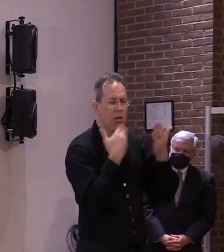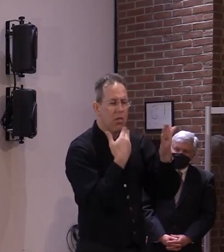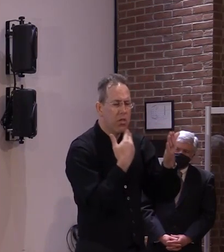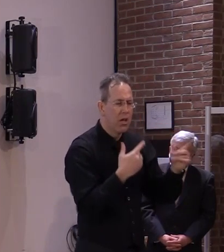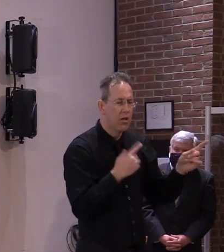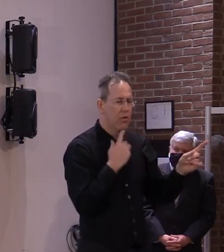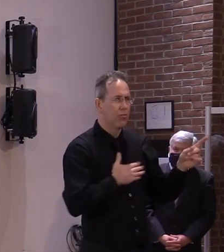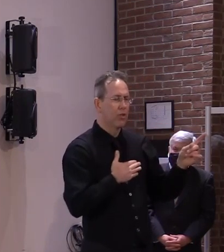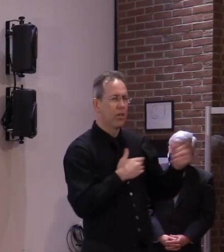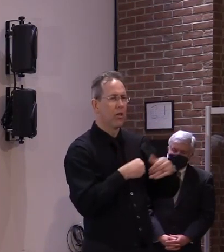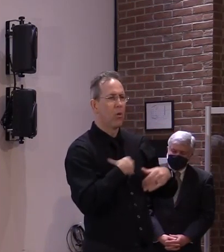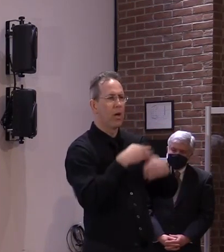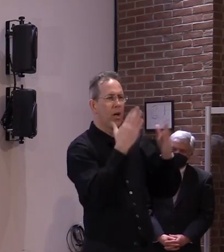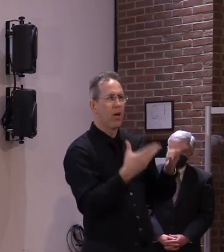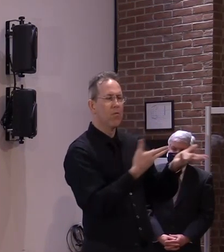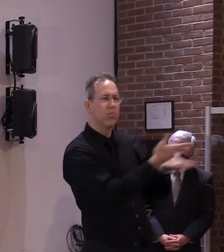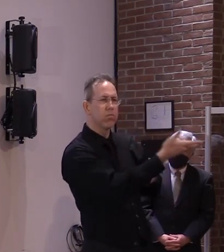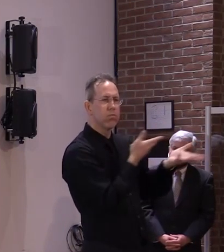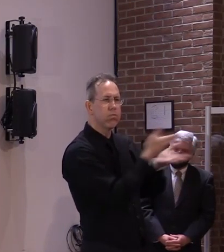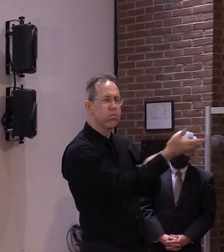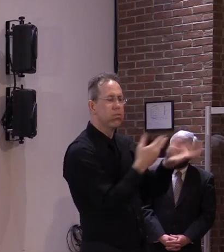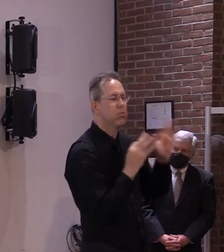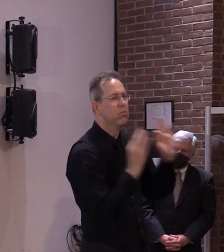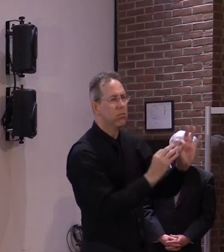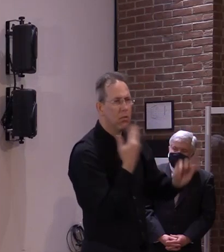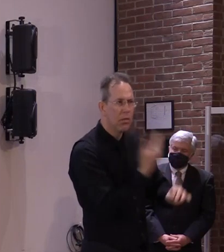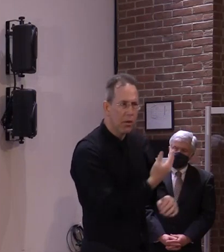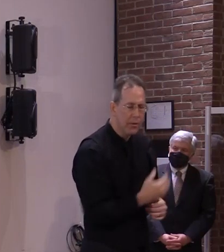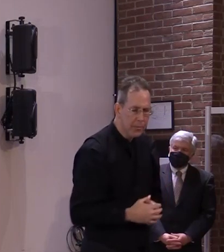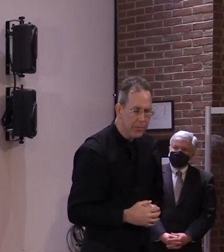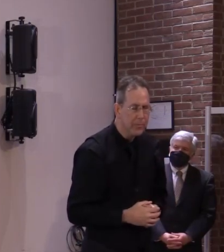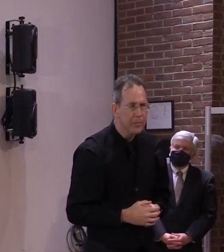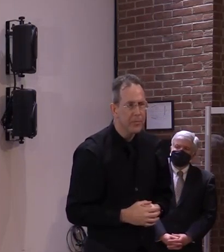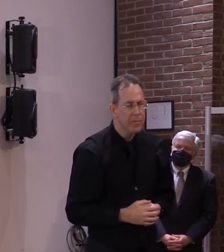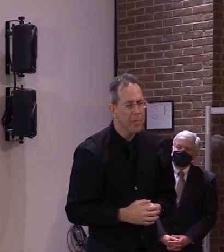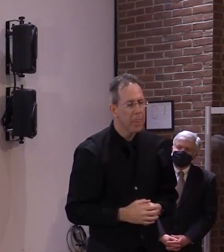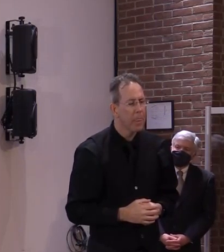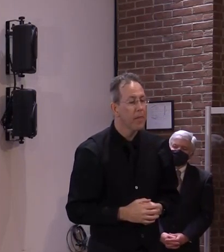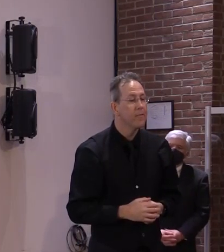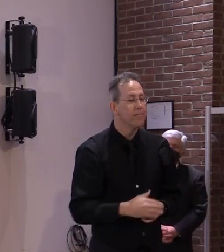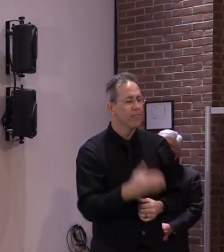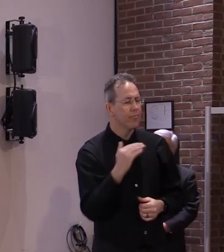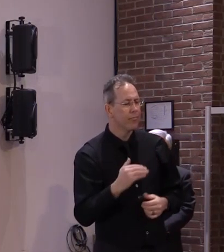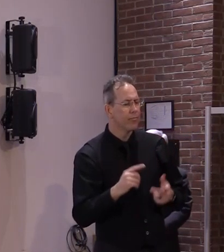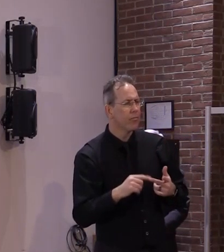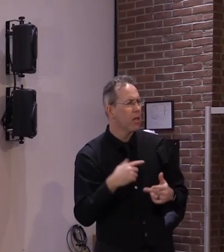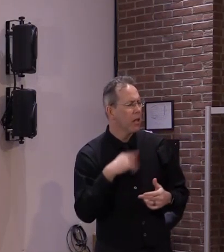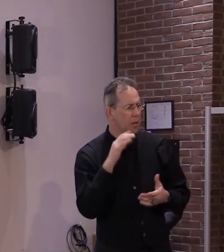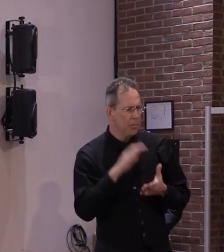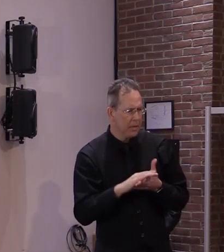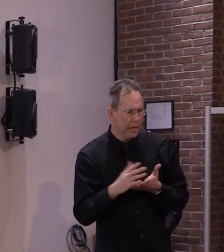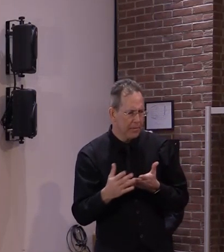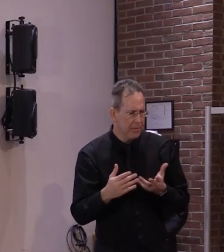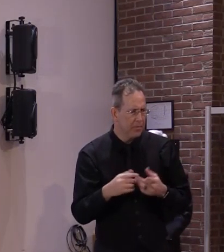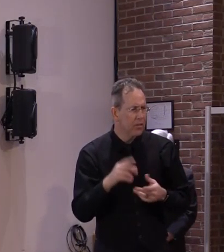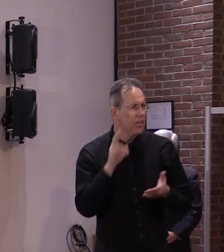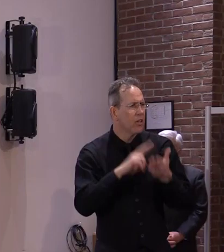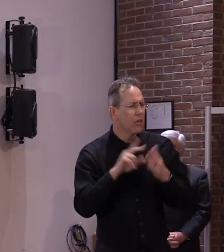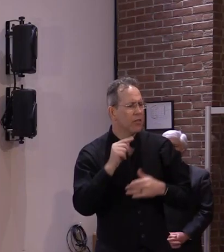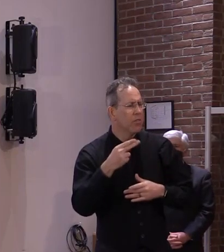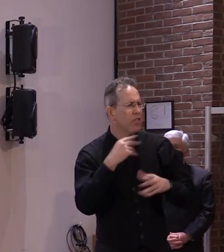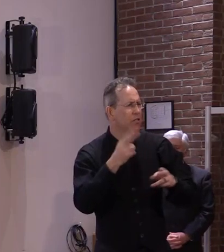next, as Secretary Smith, I think, discussed today, this marks an important milestone for us as we move into